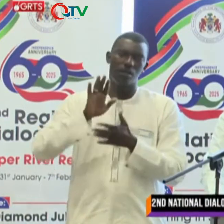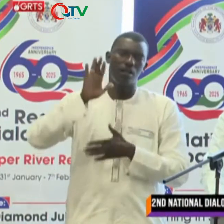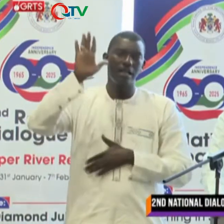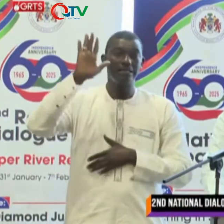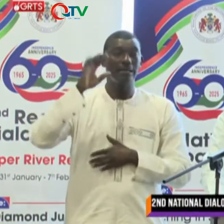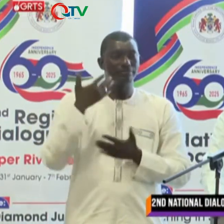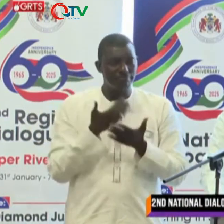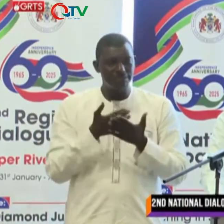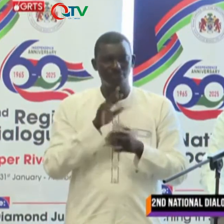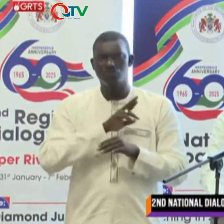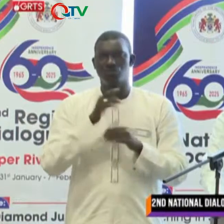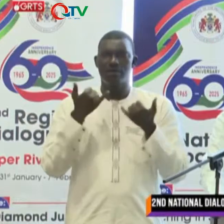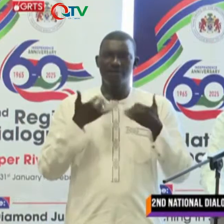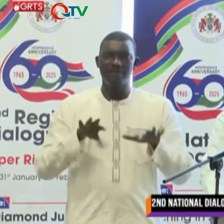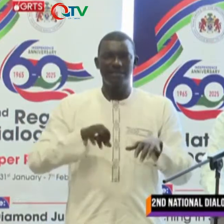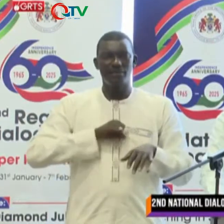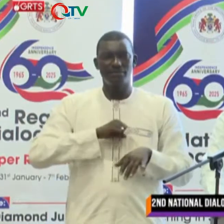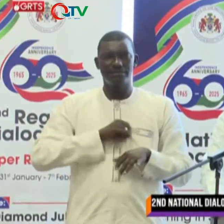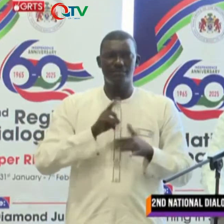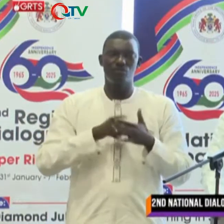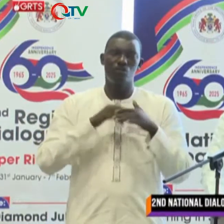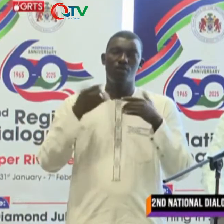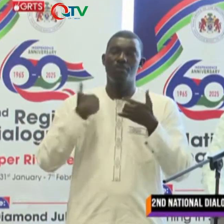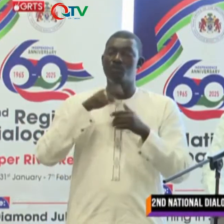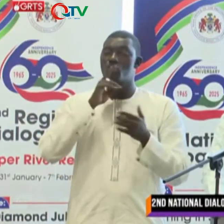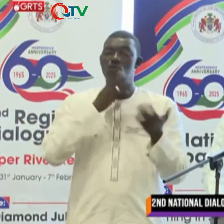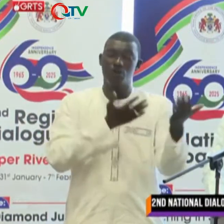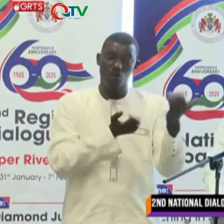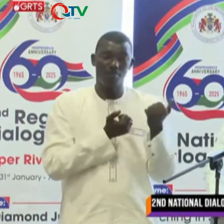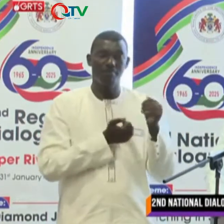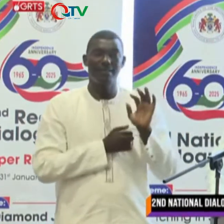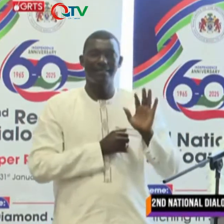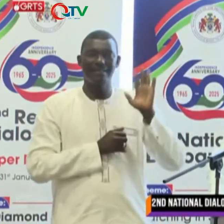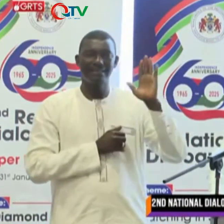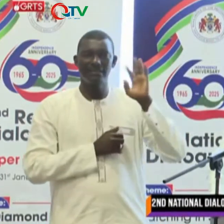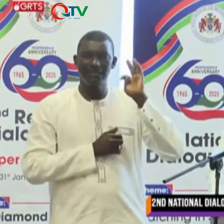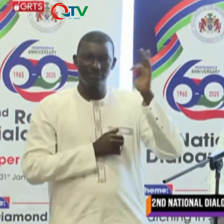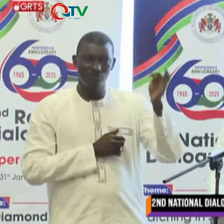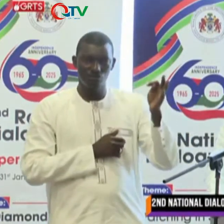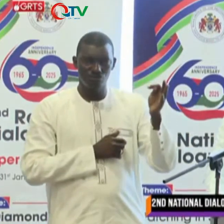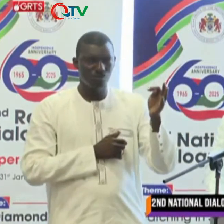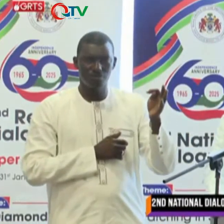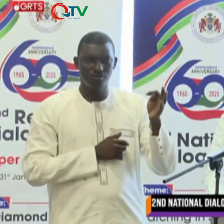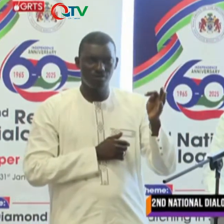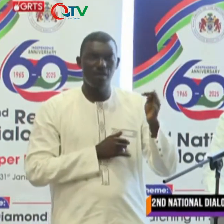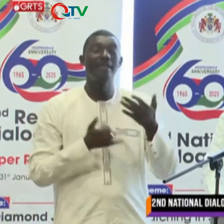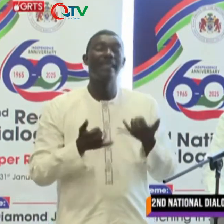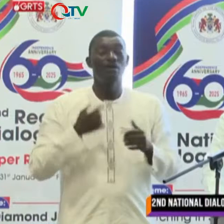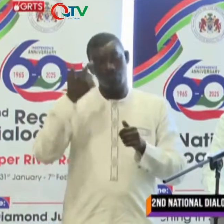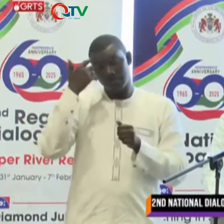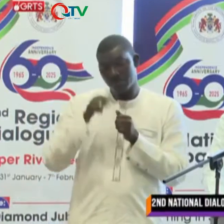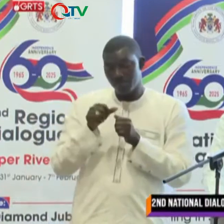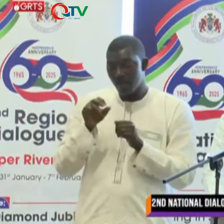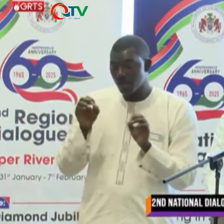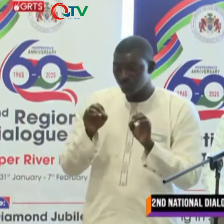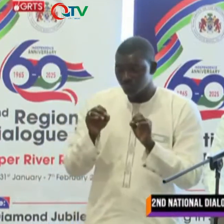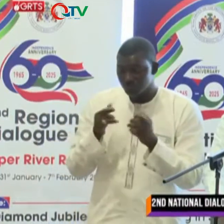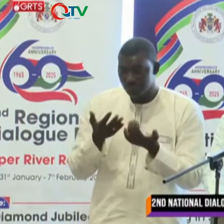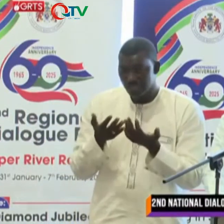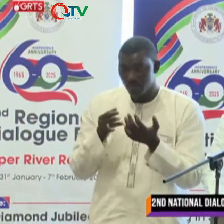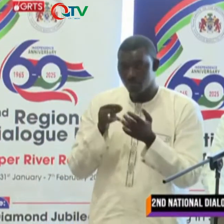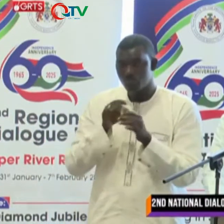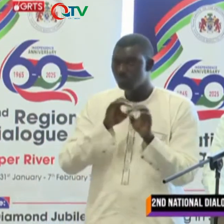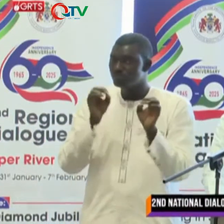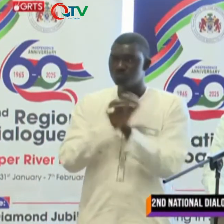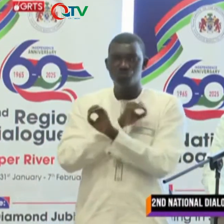fail ourselves or our successors. In remembering this, no perceived differences should